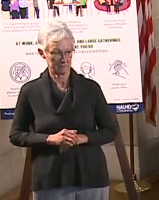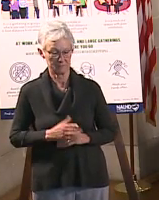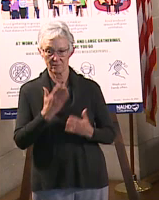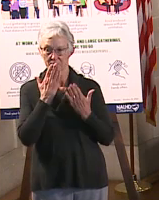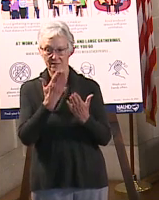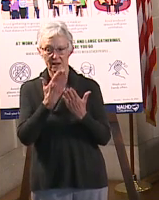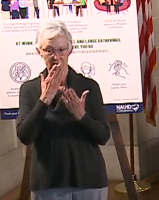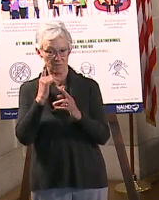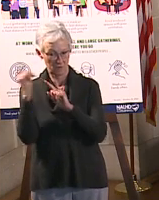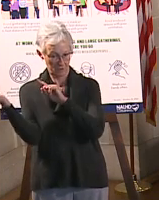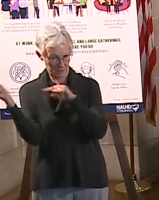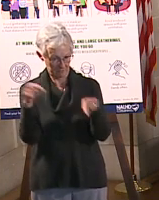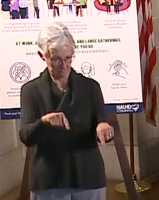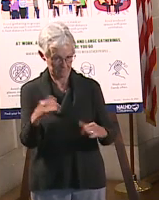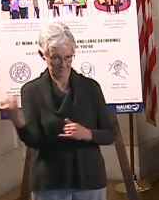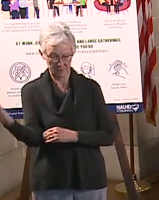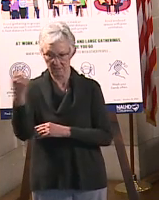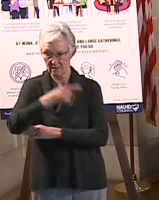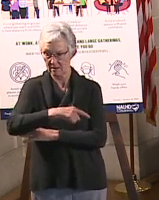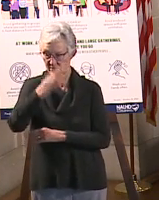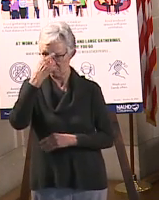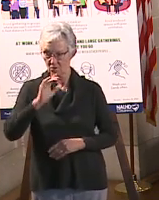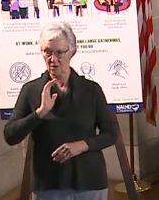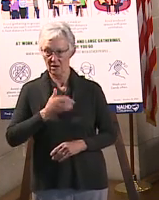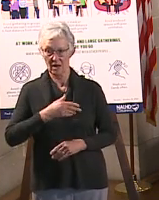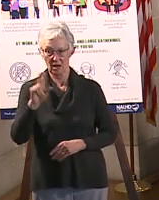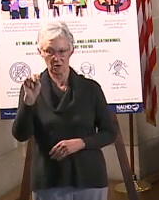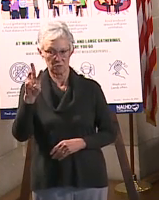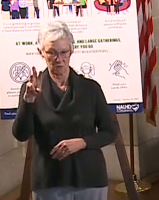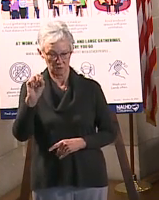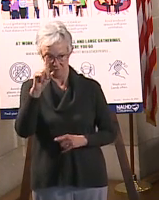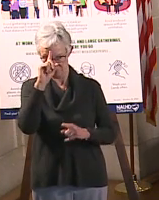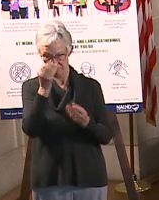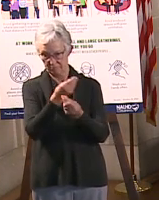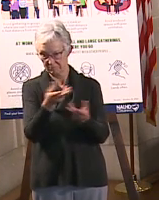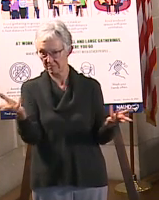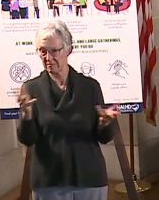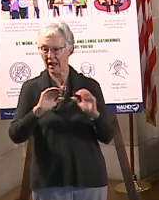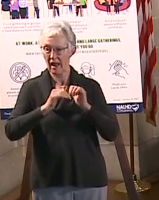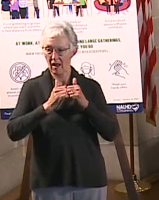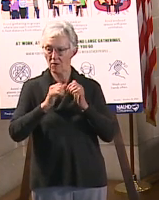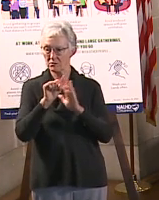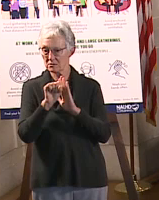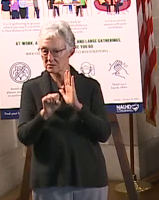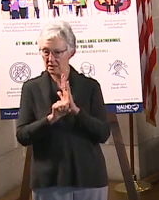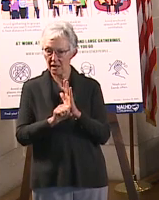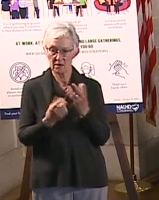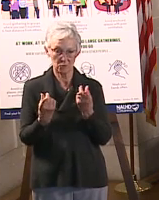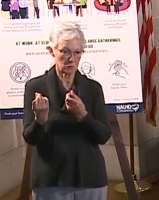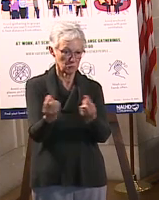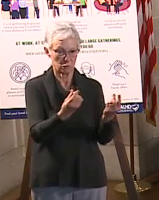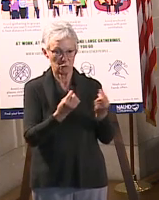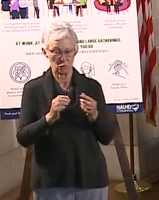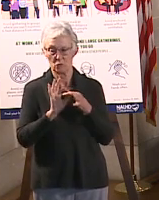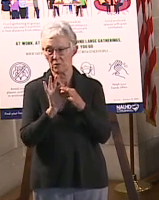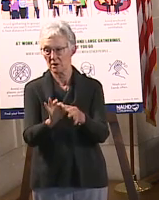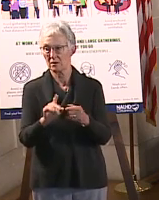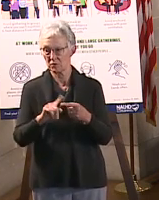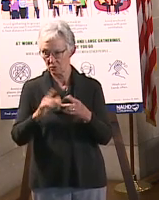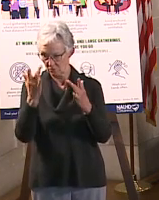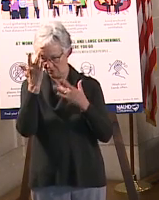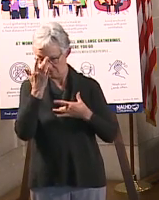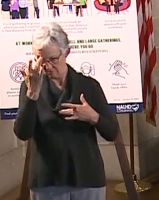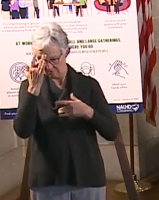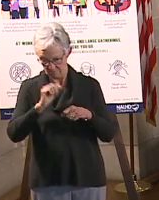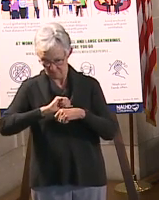Thank you for joining us for our press briefing on the state's response to the pandemic. As always, we want to remind